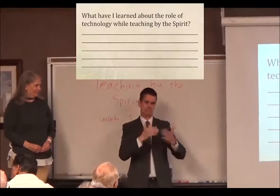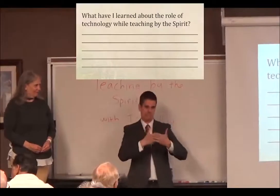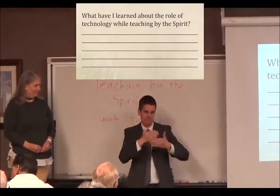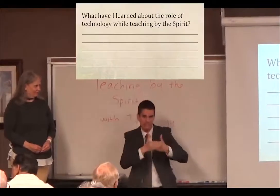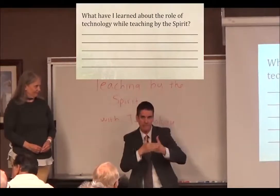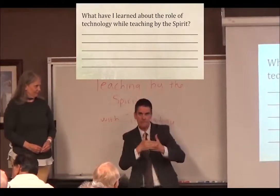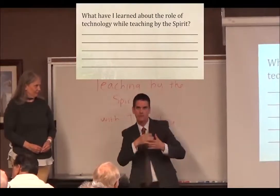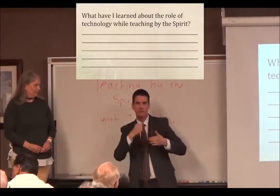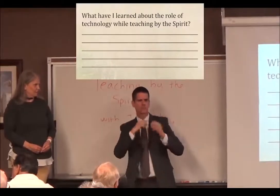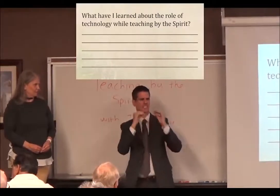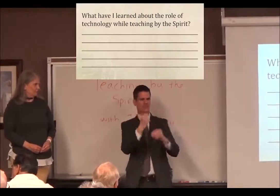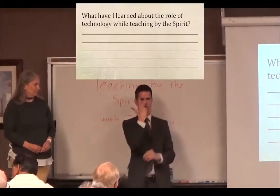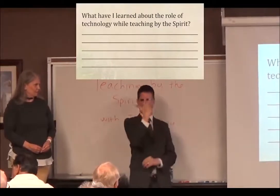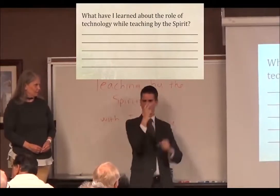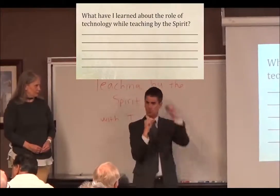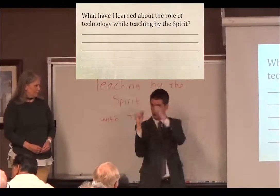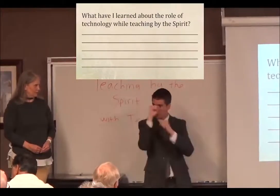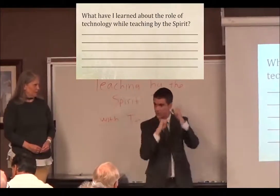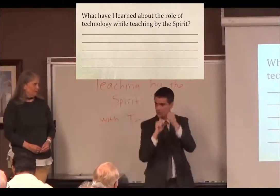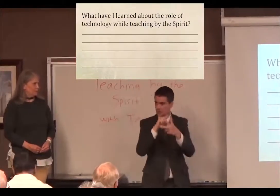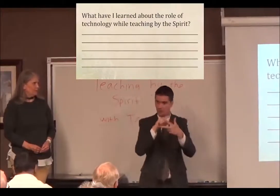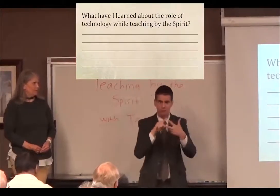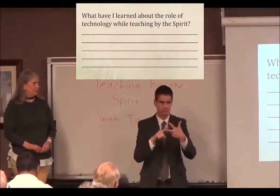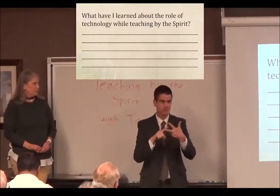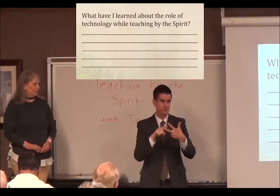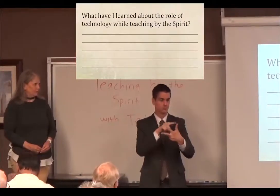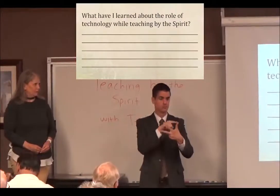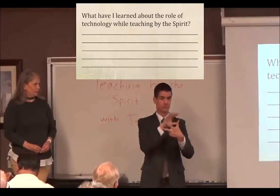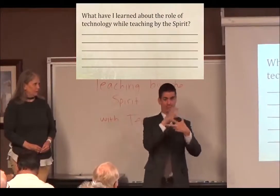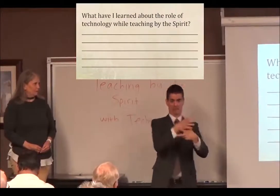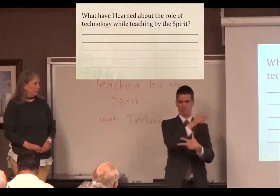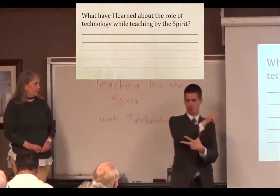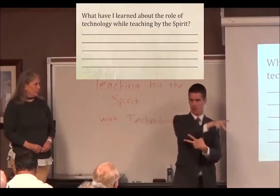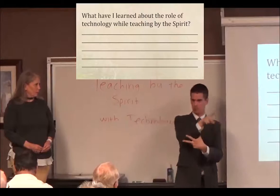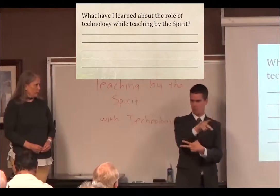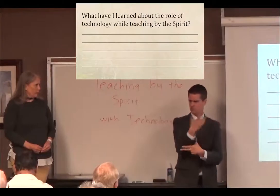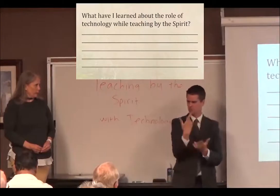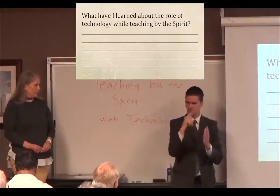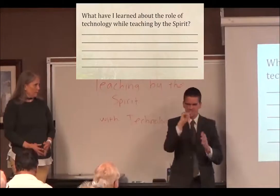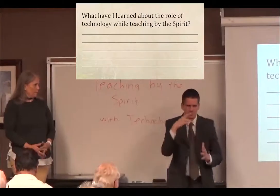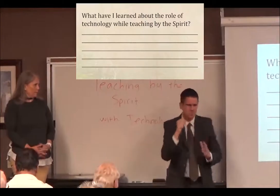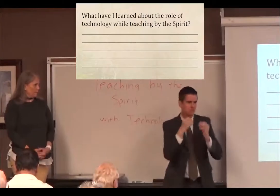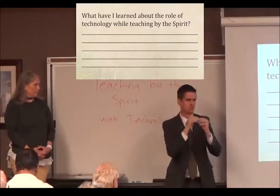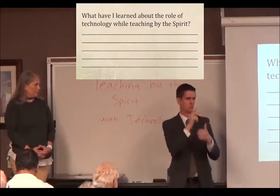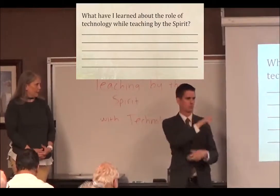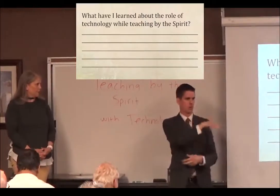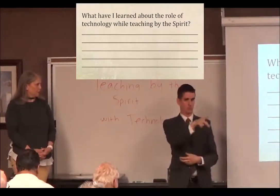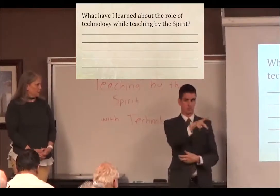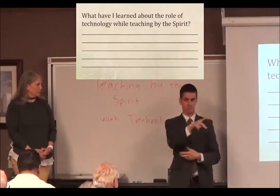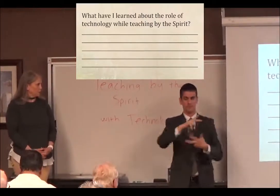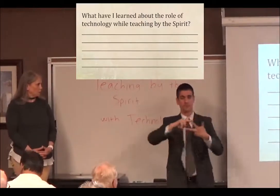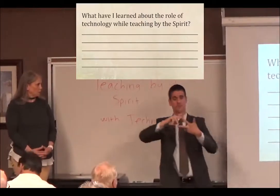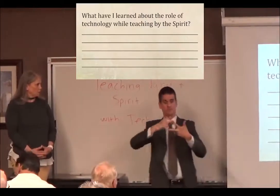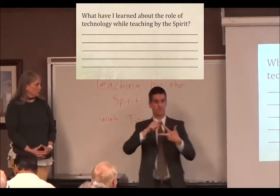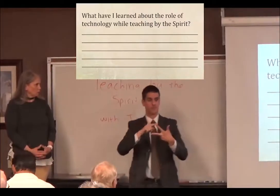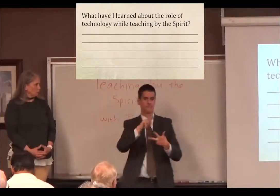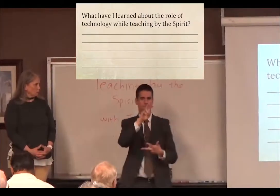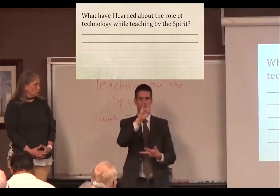the next. I'm sorry, our time, we have three different topics. We're barely finishing with PowerPoint, so we're going to move on to the